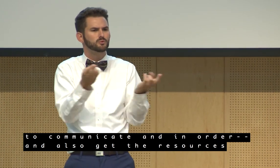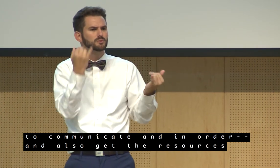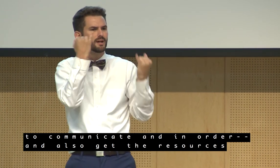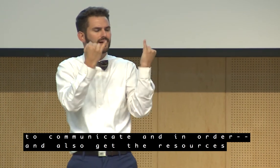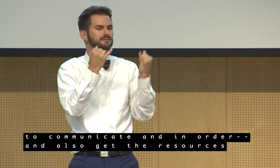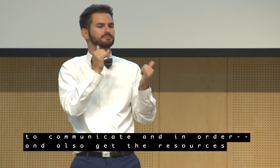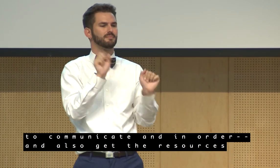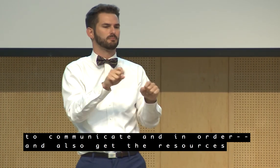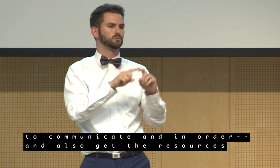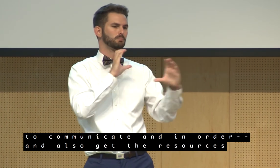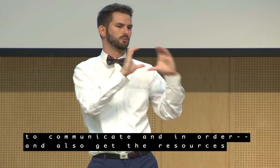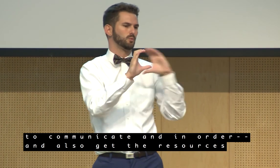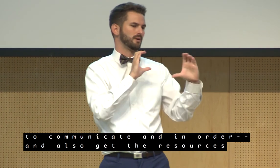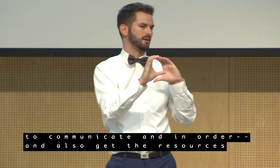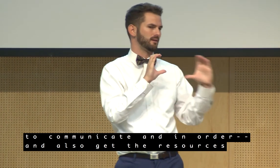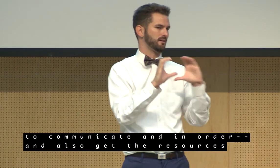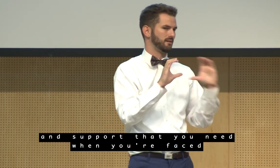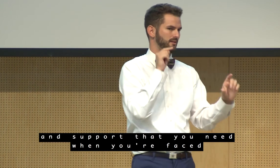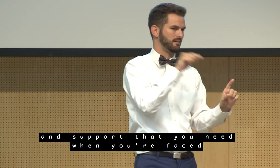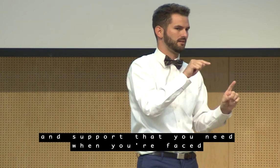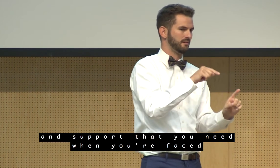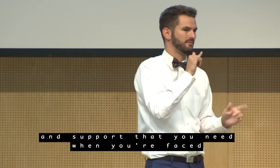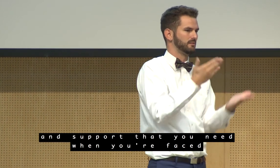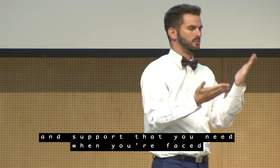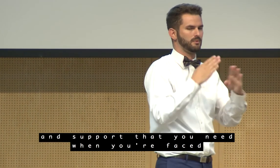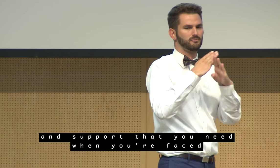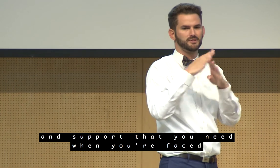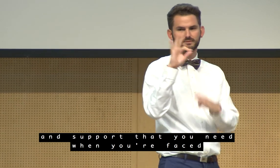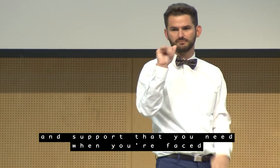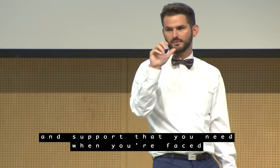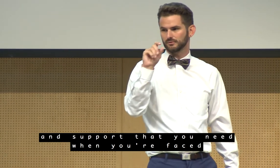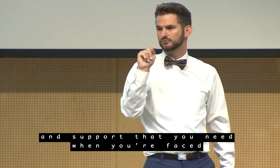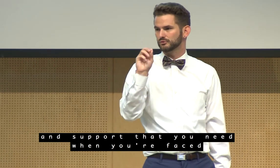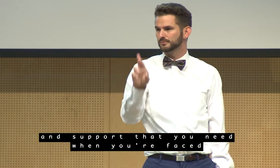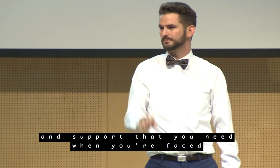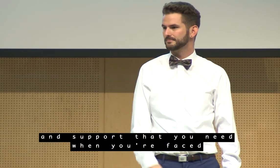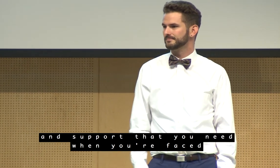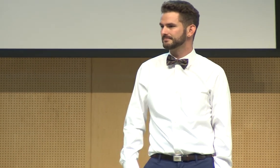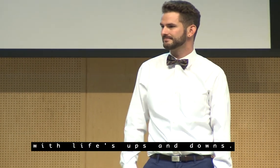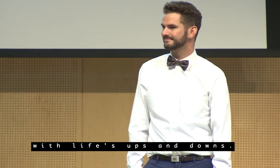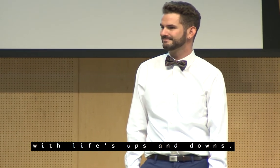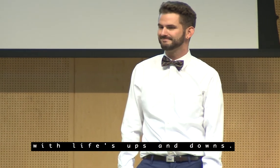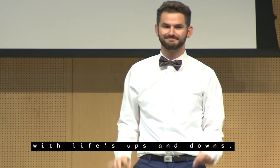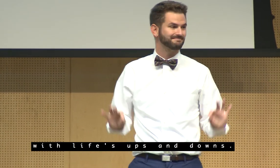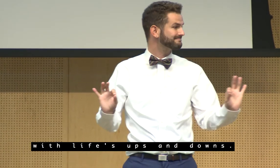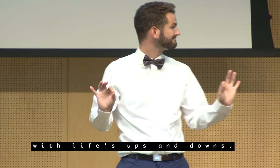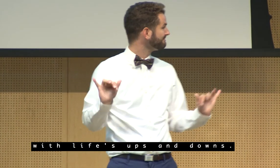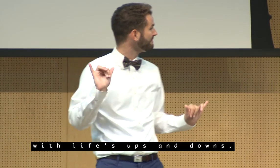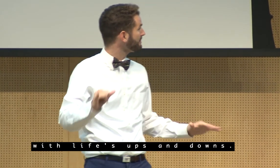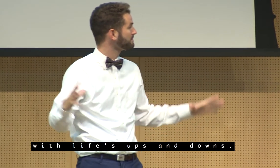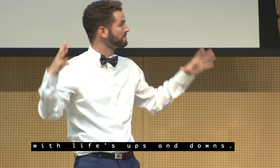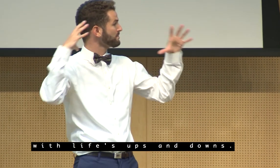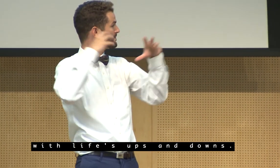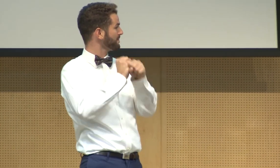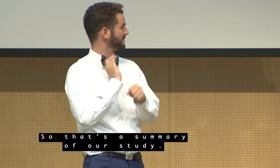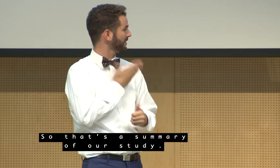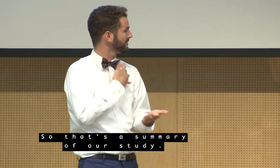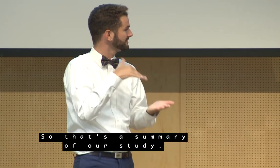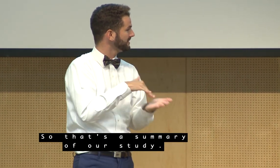in order and also get the resources and support that you need when you're faced with life's ups and downs. So